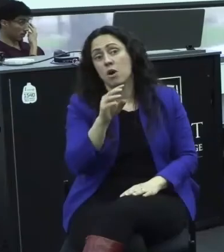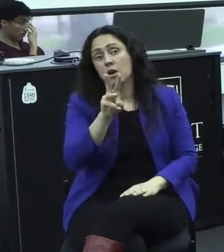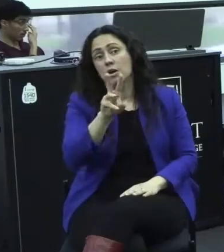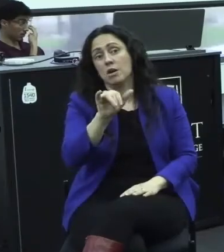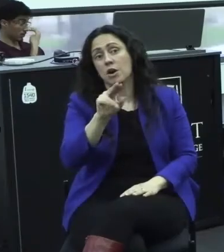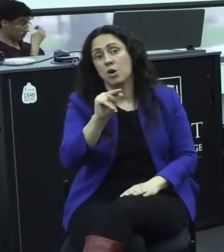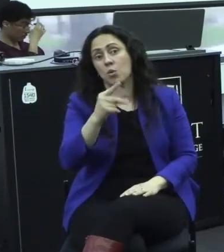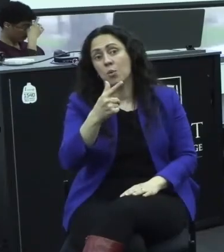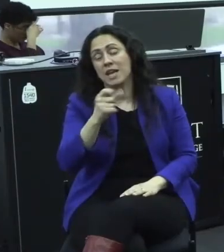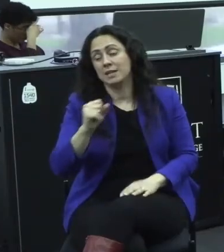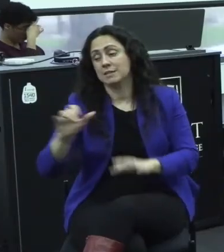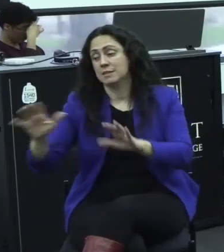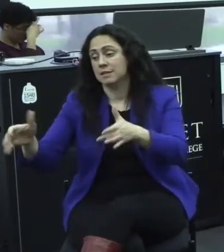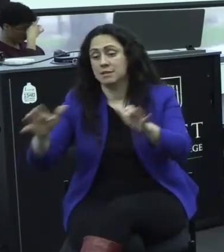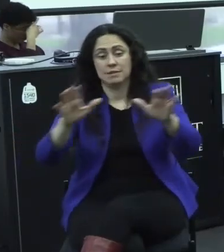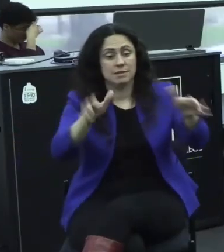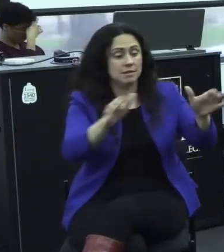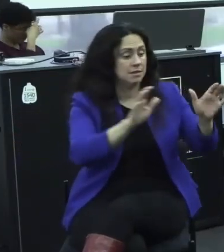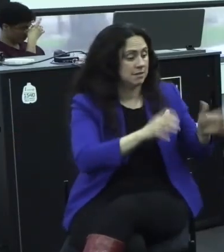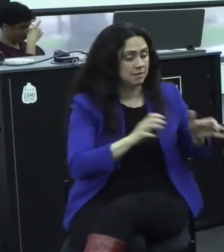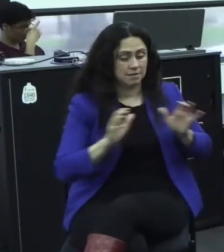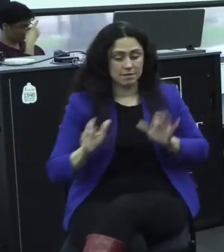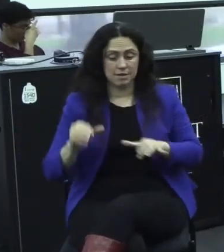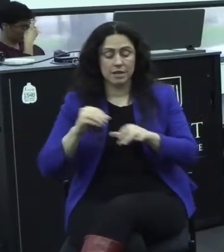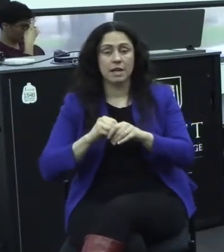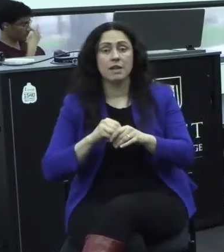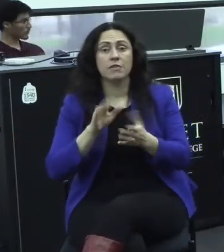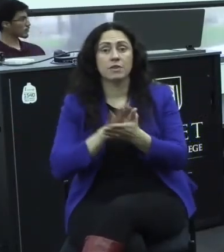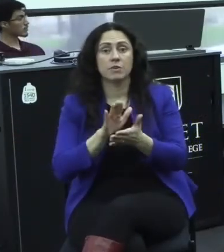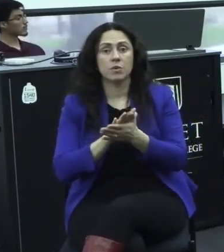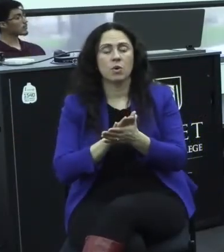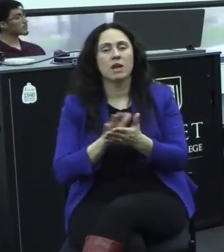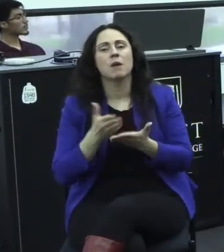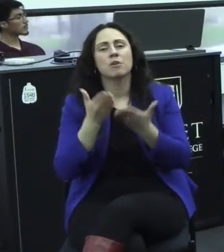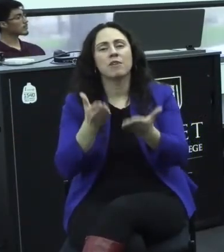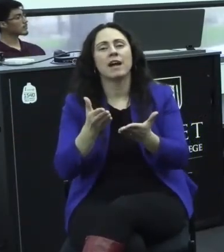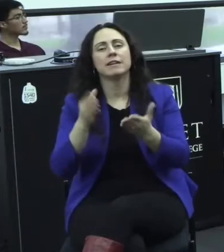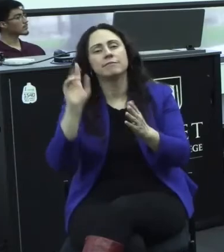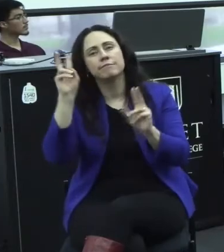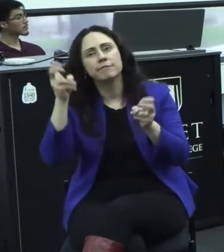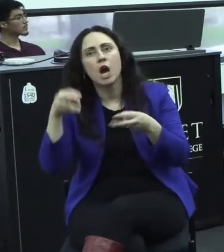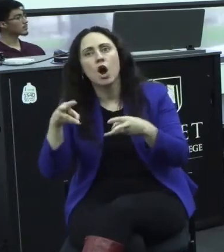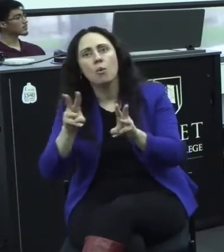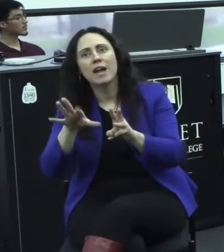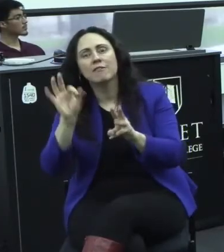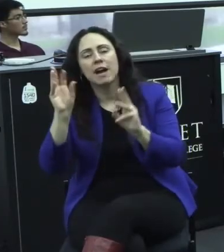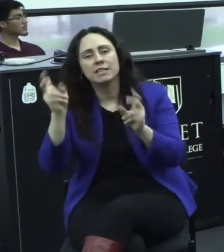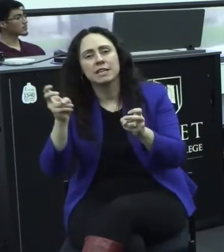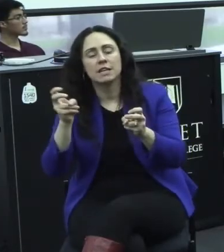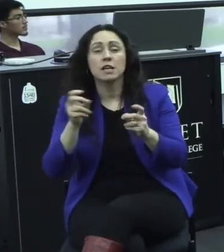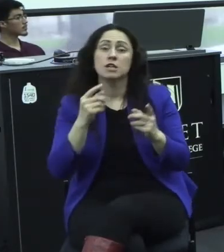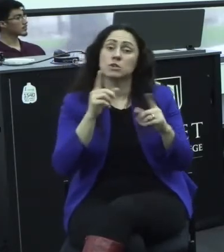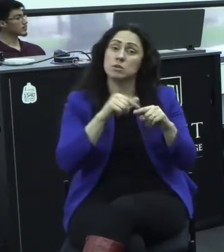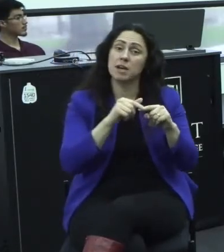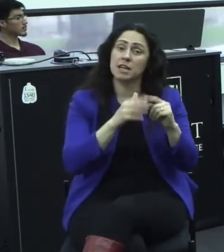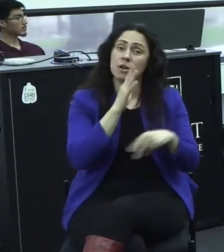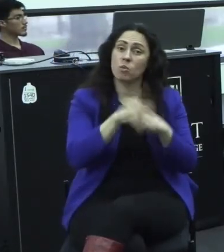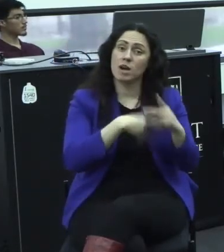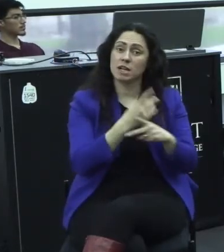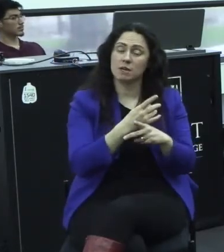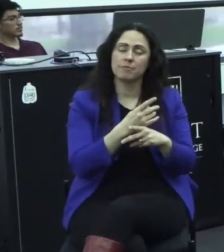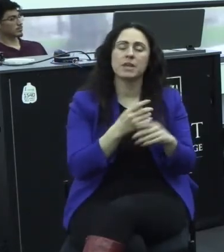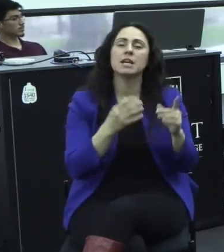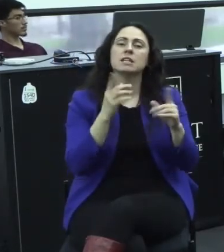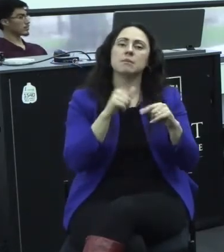this school, and it provided a kind of wayfinding. So depending on what color wing you are in,